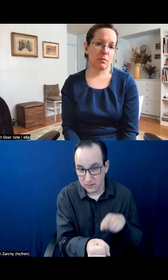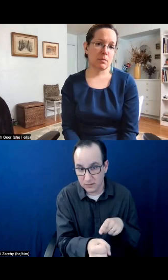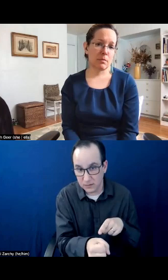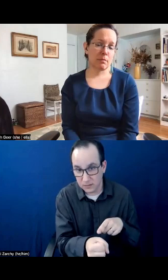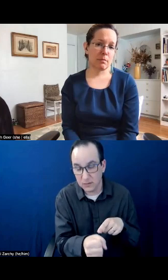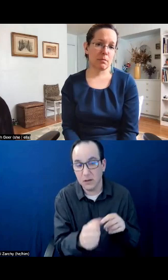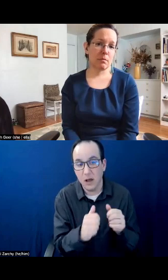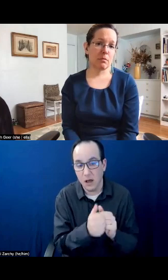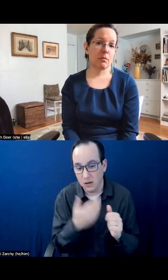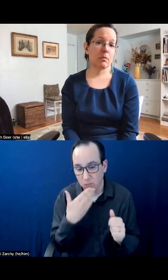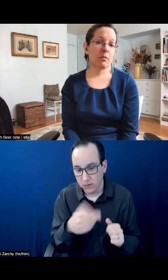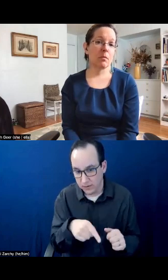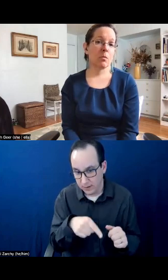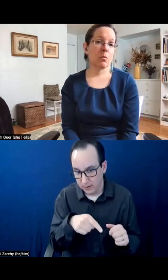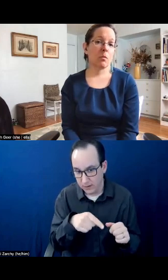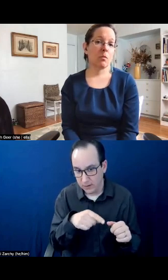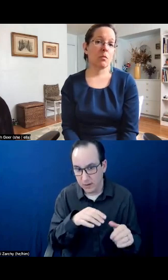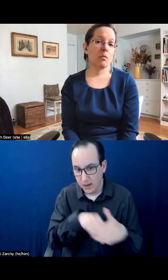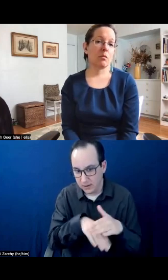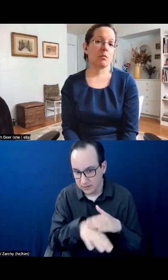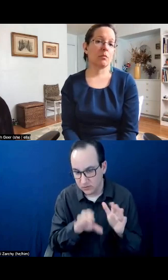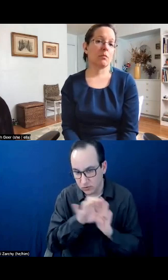And in their current placement,